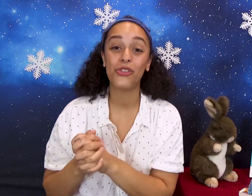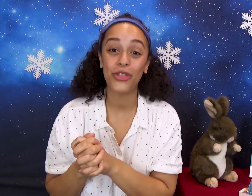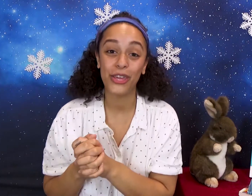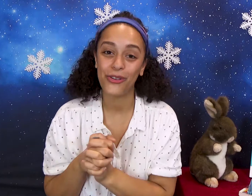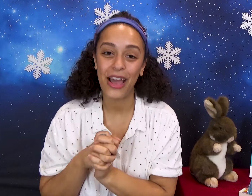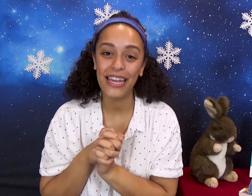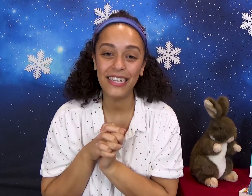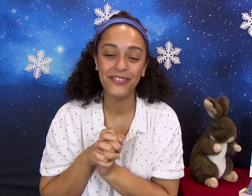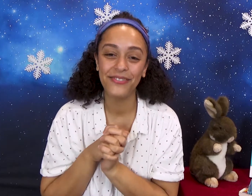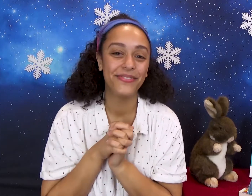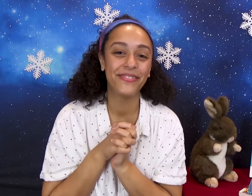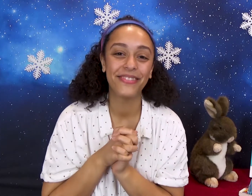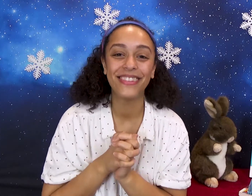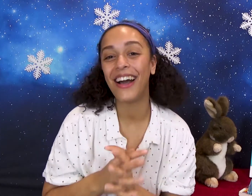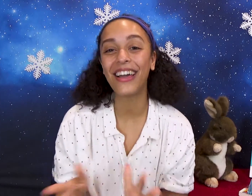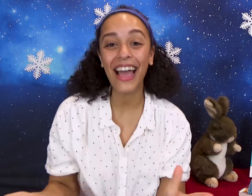So do you think you're ready? Okay.